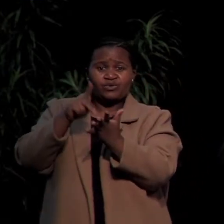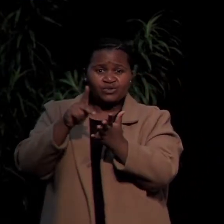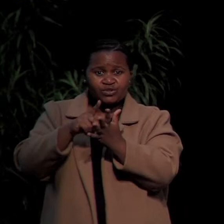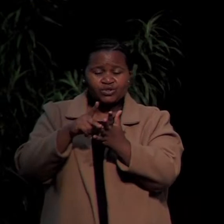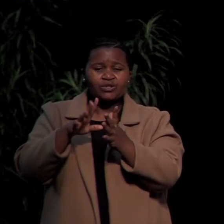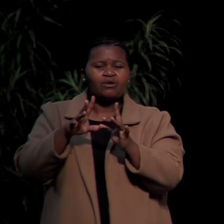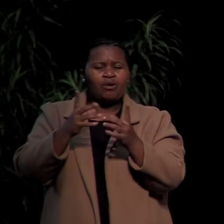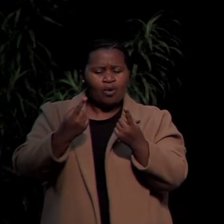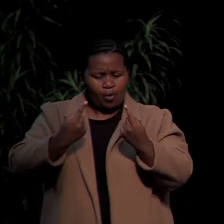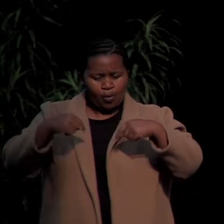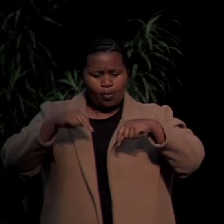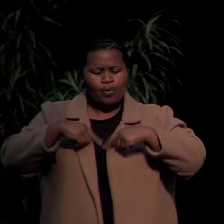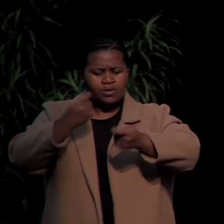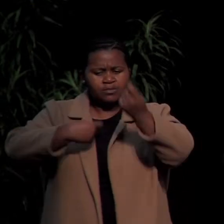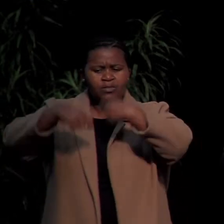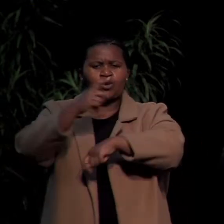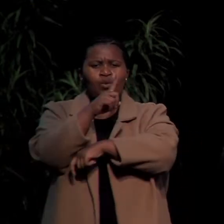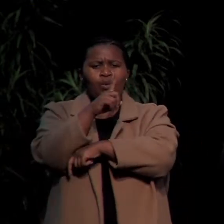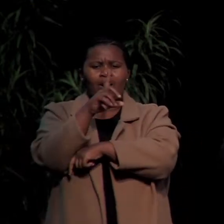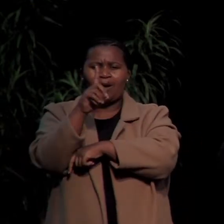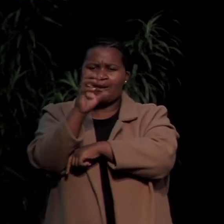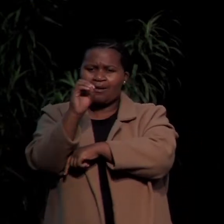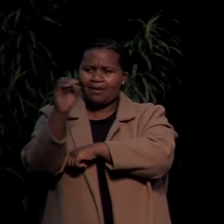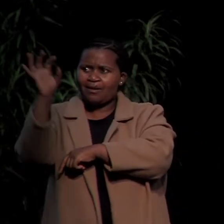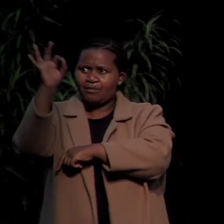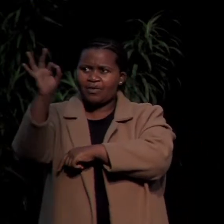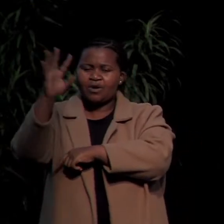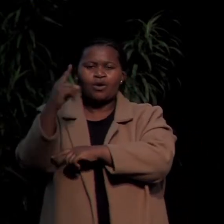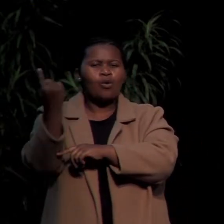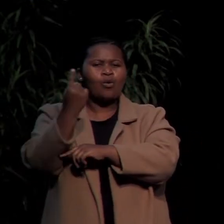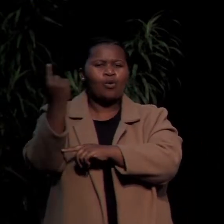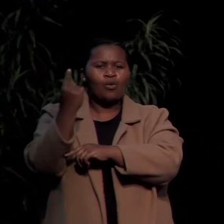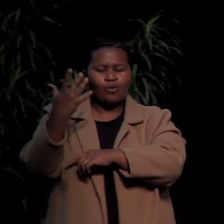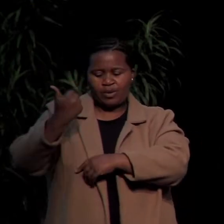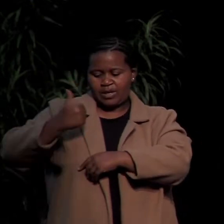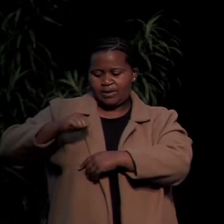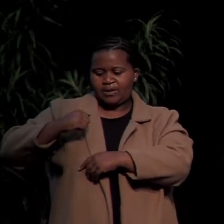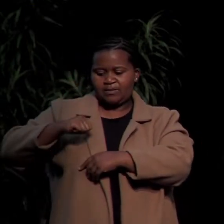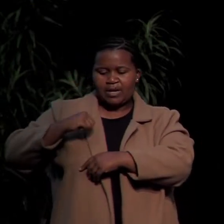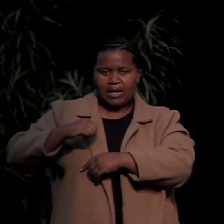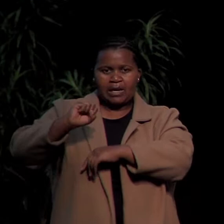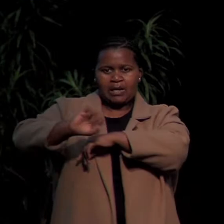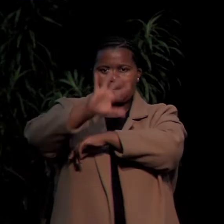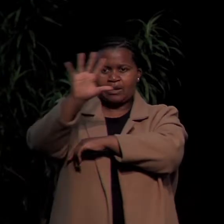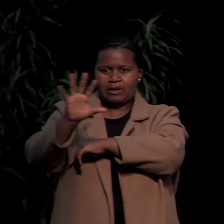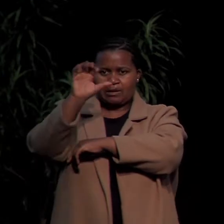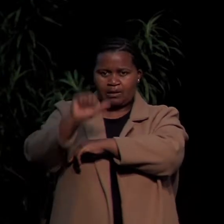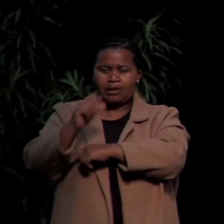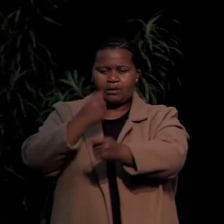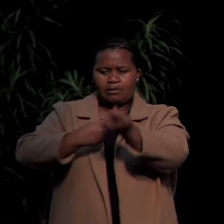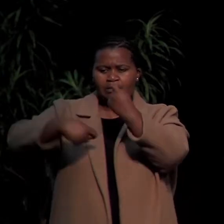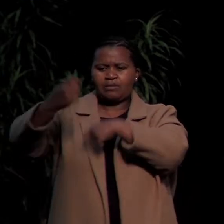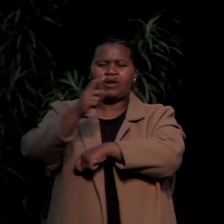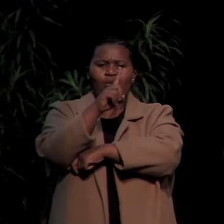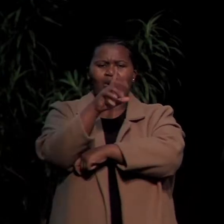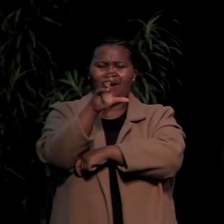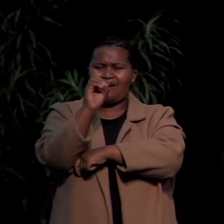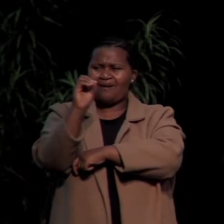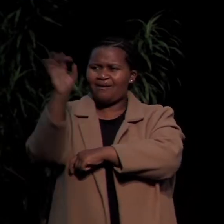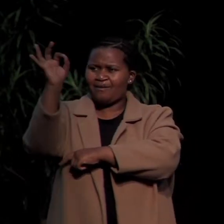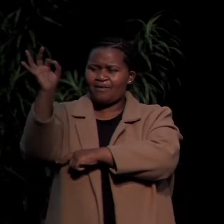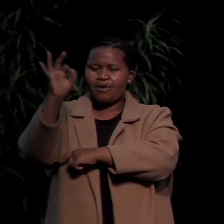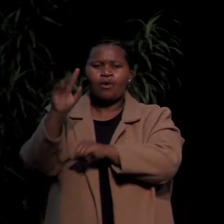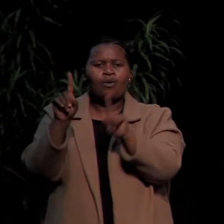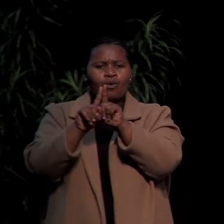were able to spend it 100%, and we're the only metro in the Republic of South Africa that has spent such a grant 100%. We